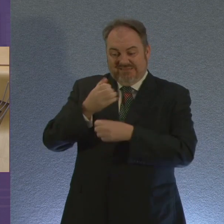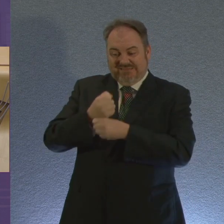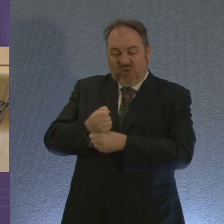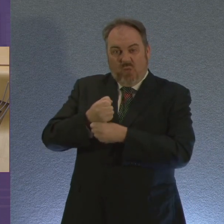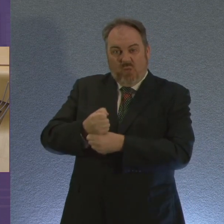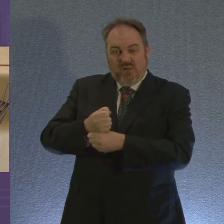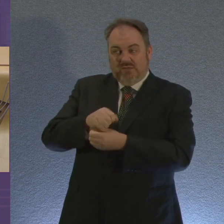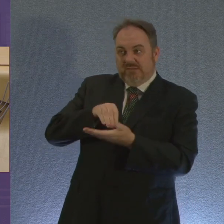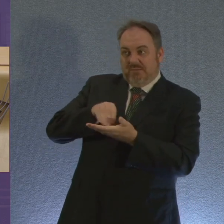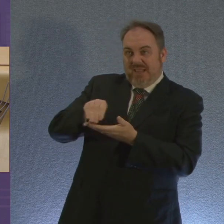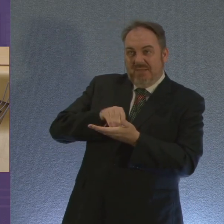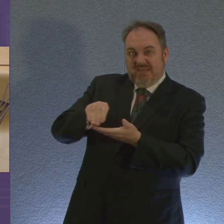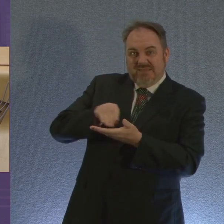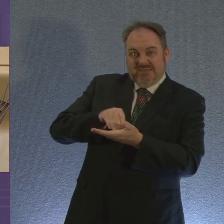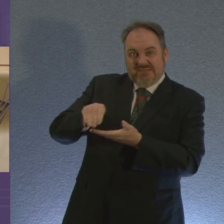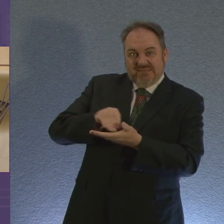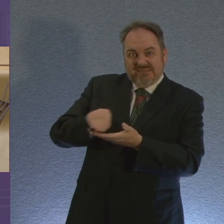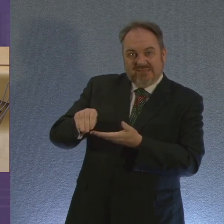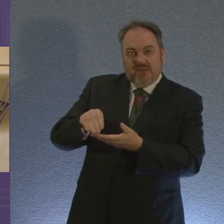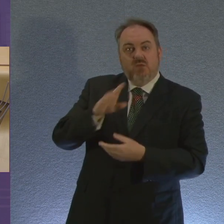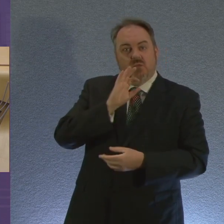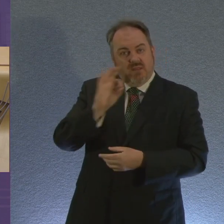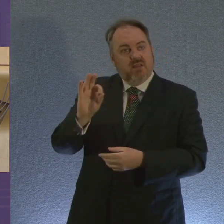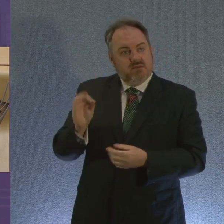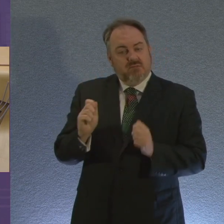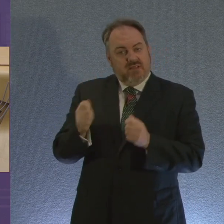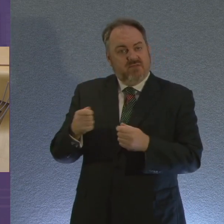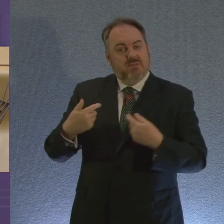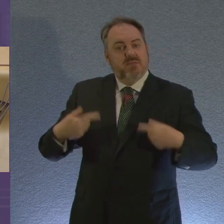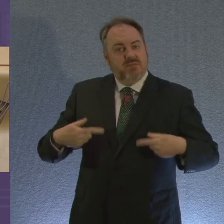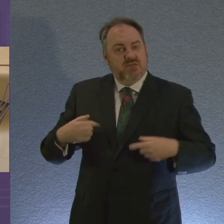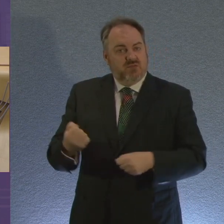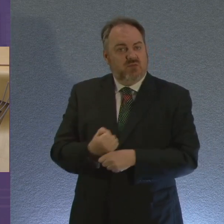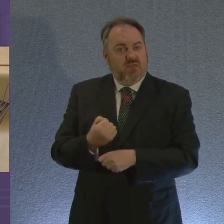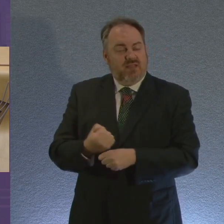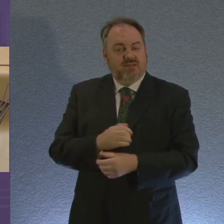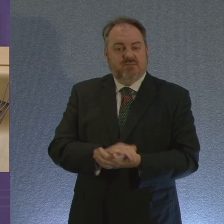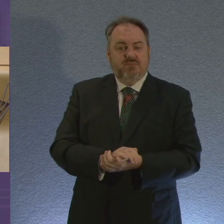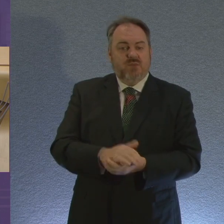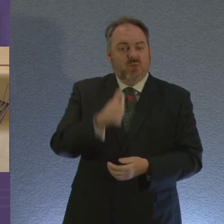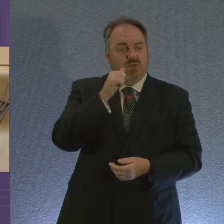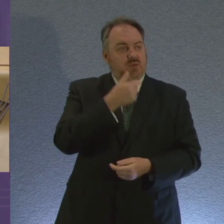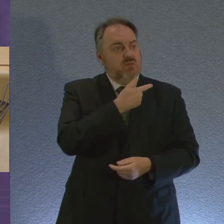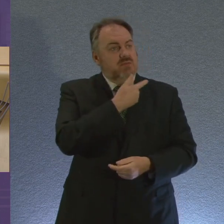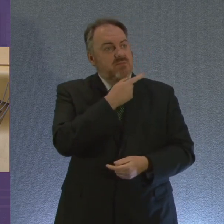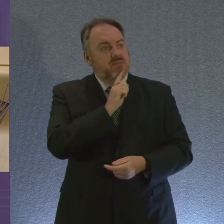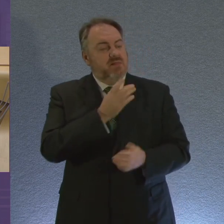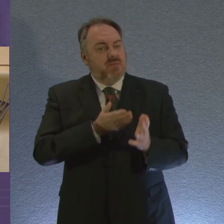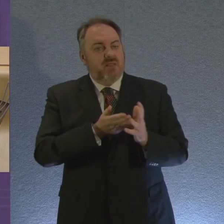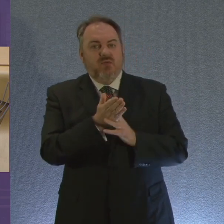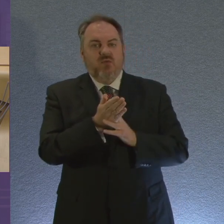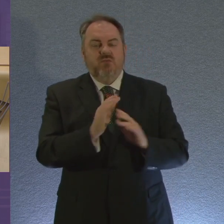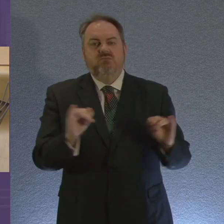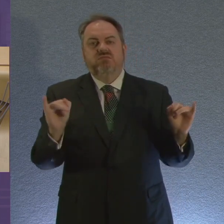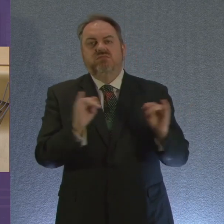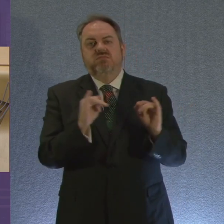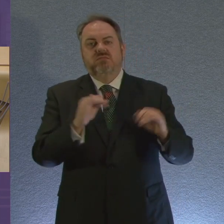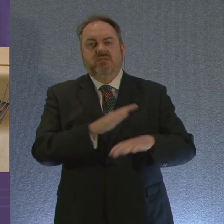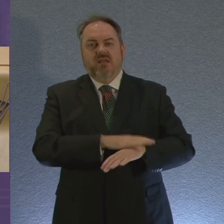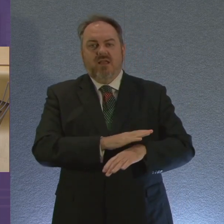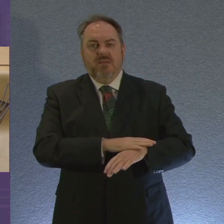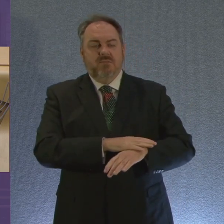these deeply uncertain times. Also helpful and incredibly important to those who have been through trauma is the temporary relaxation of some requirements for legal